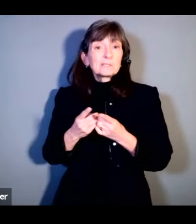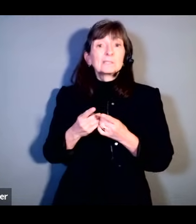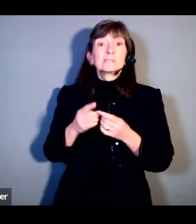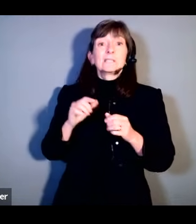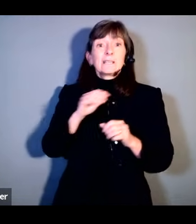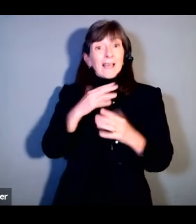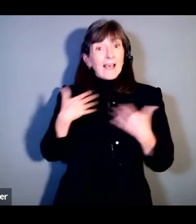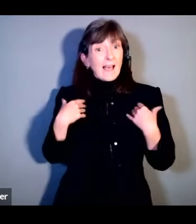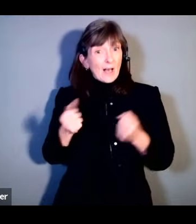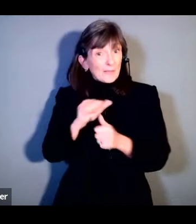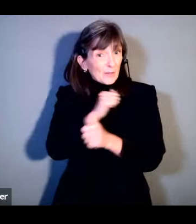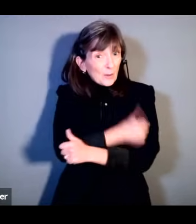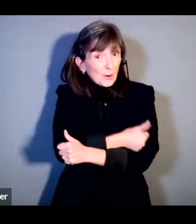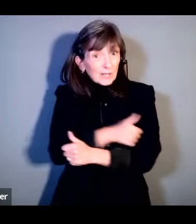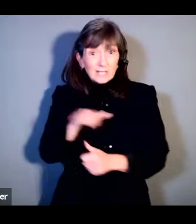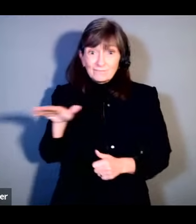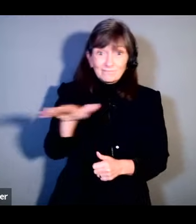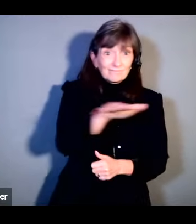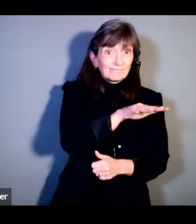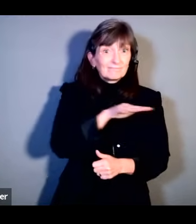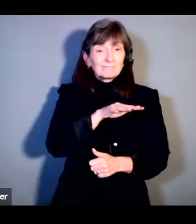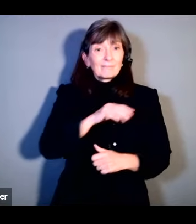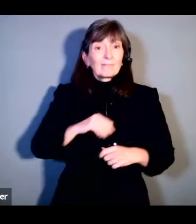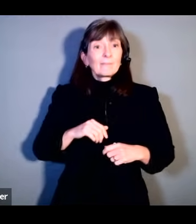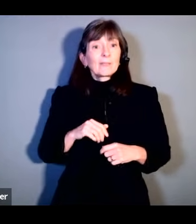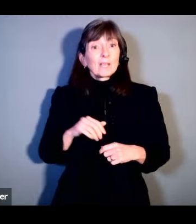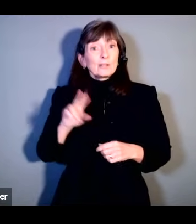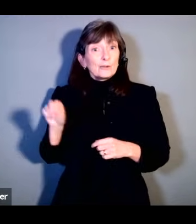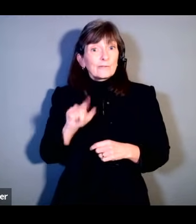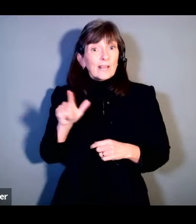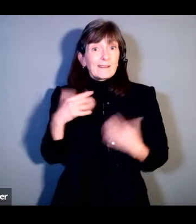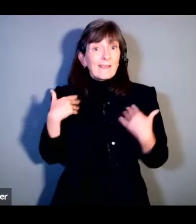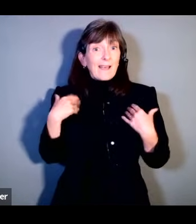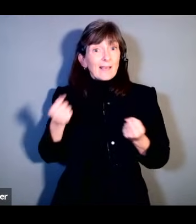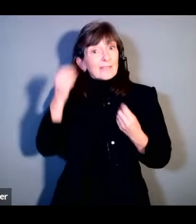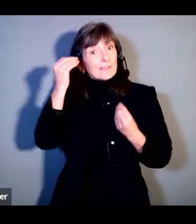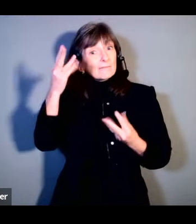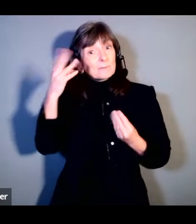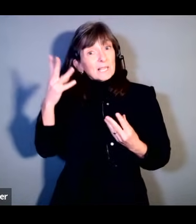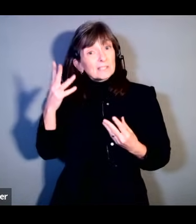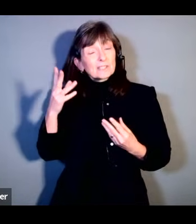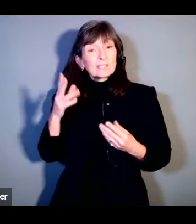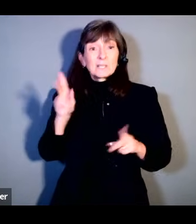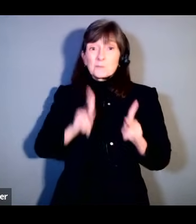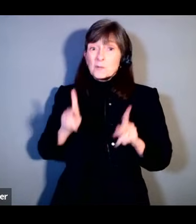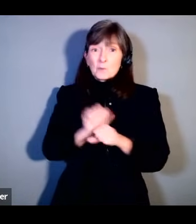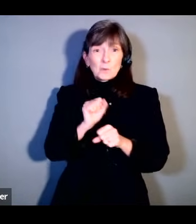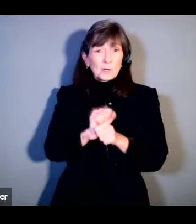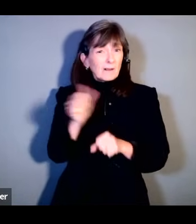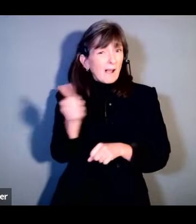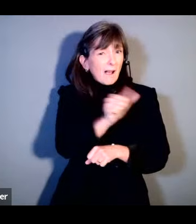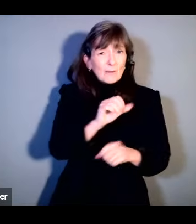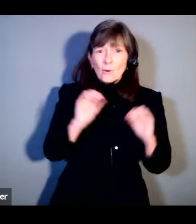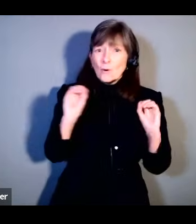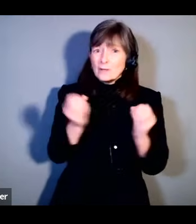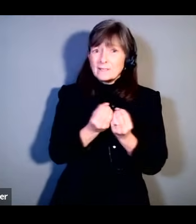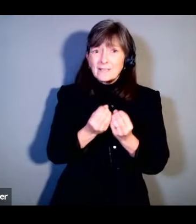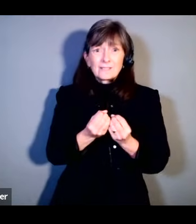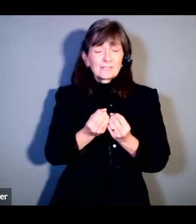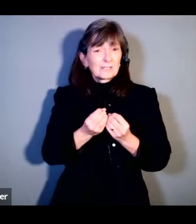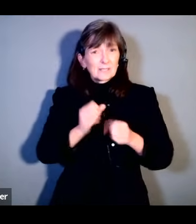authorities, at the Newfoundland and Labrador Centre for Health Information, and many other organizations that are